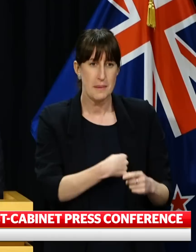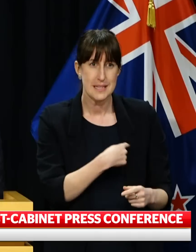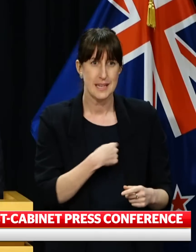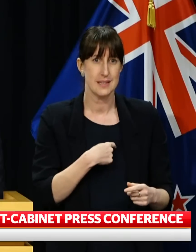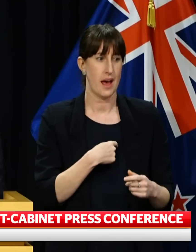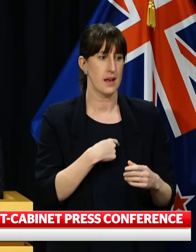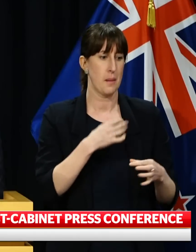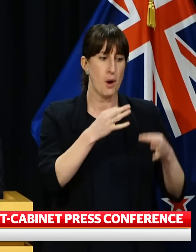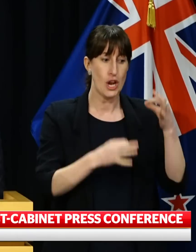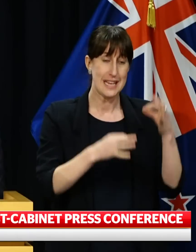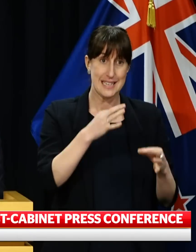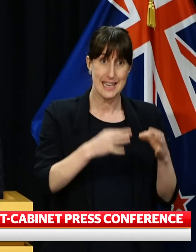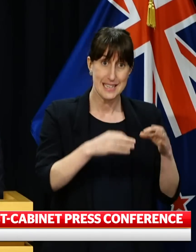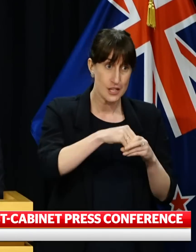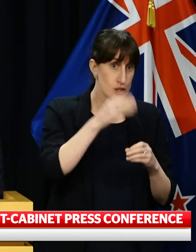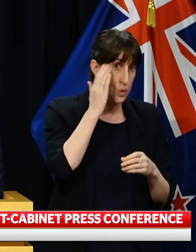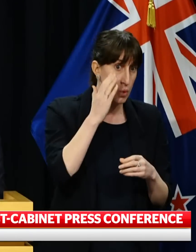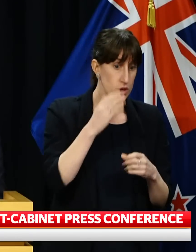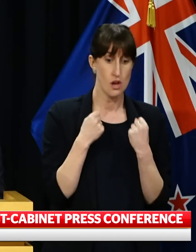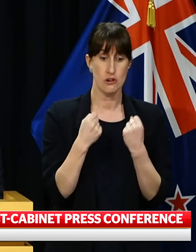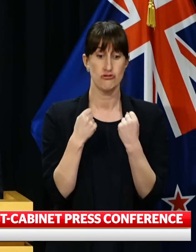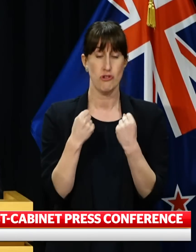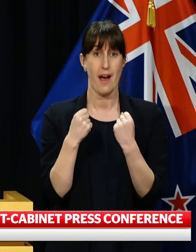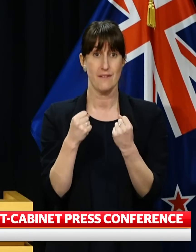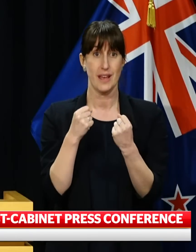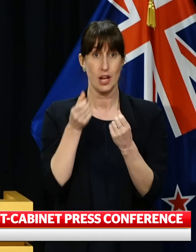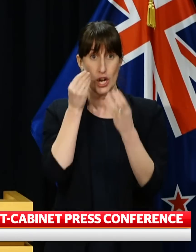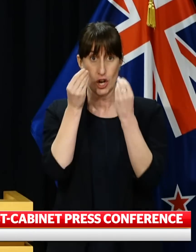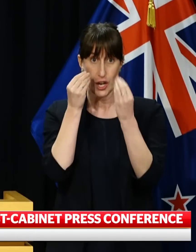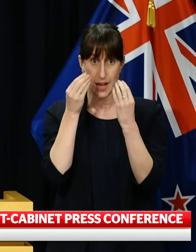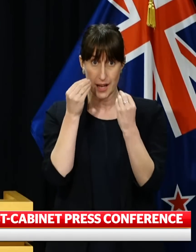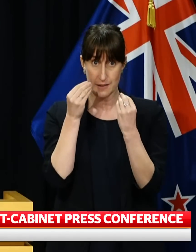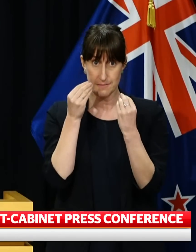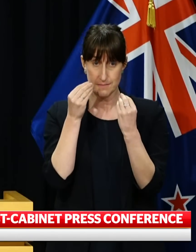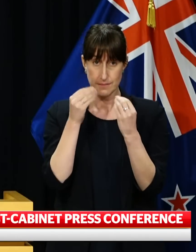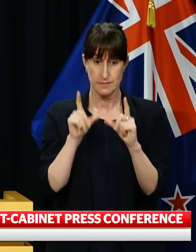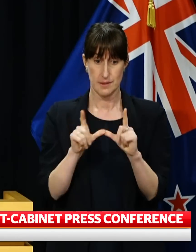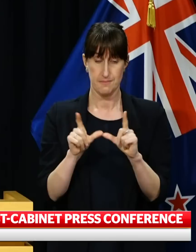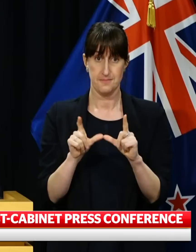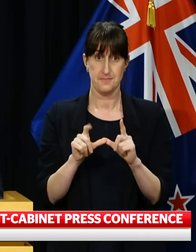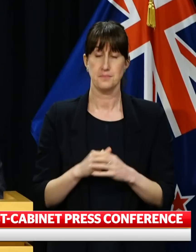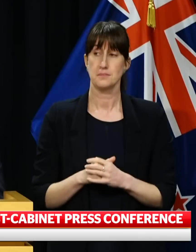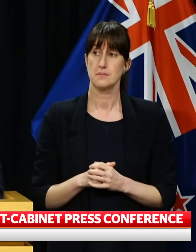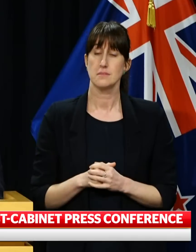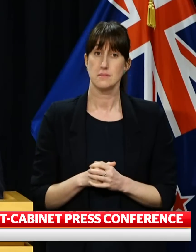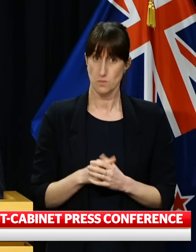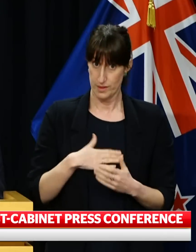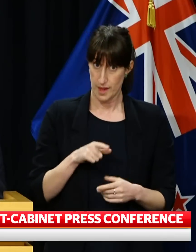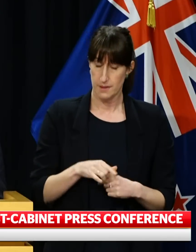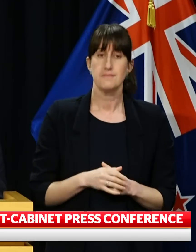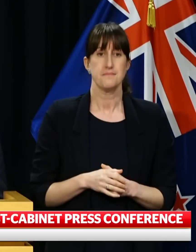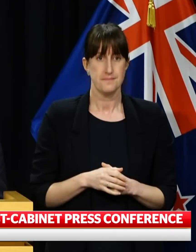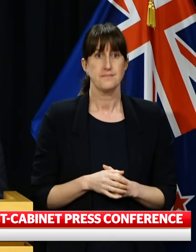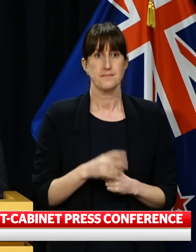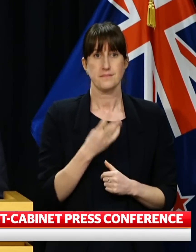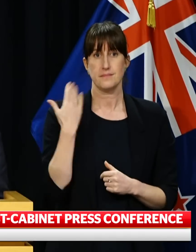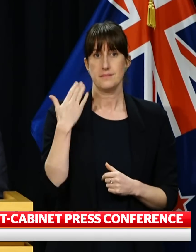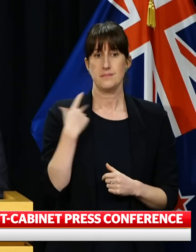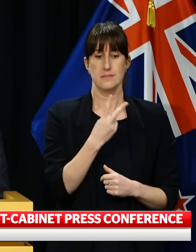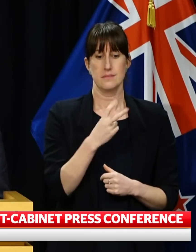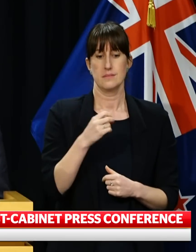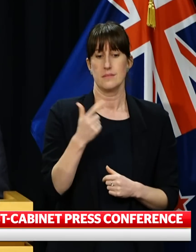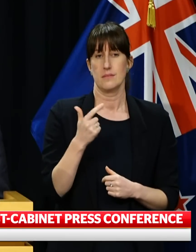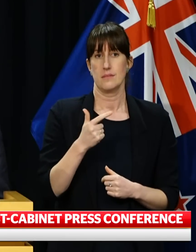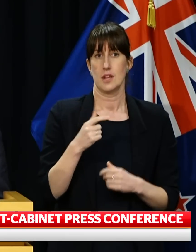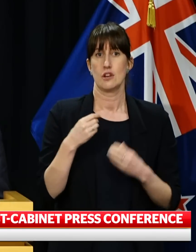the driving lessons, would you like that as well? In terms of the work around driver licensing, that was a commitment we made back in 2017. We've done a lot